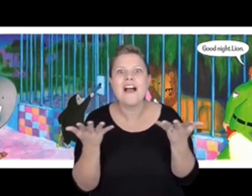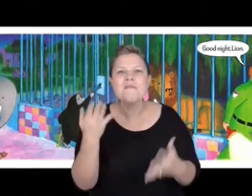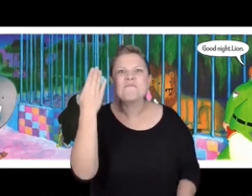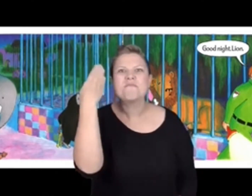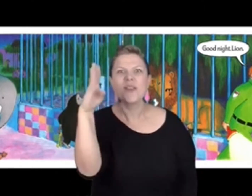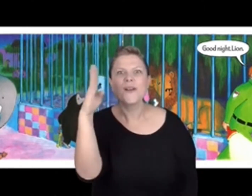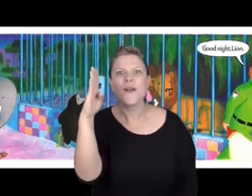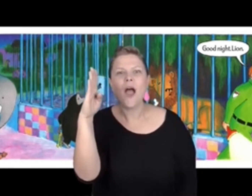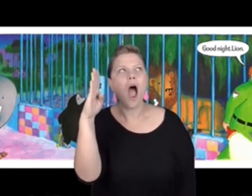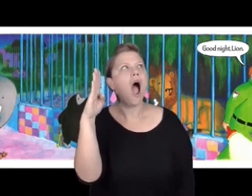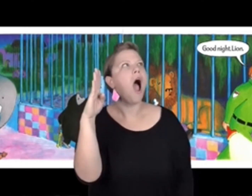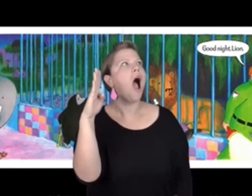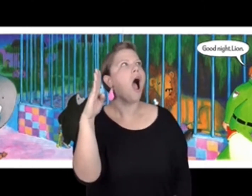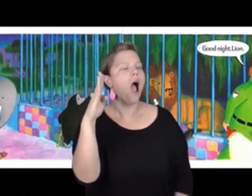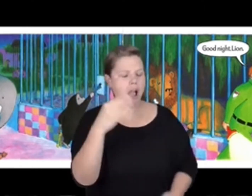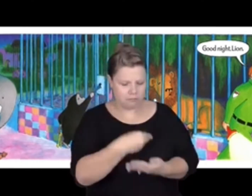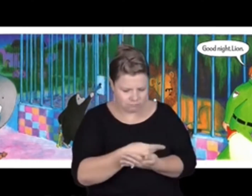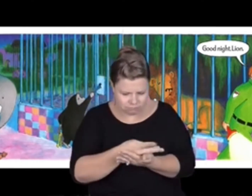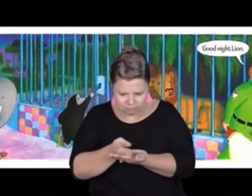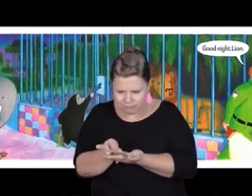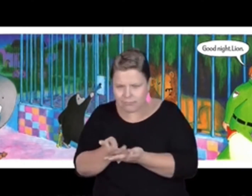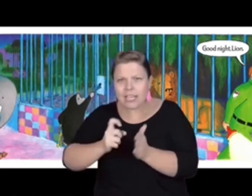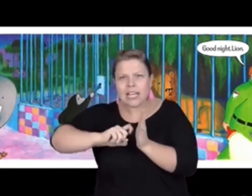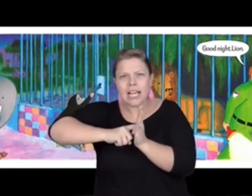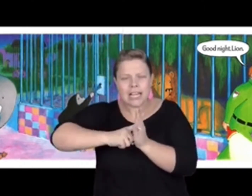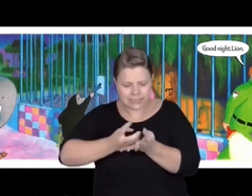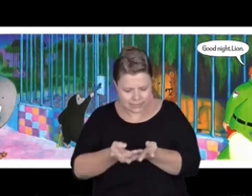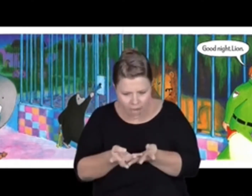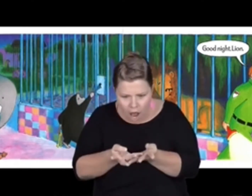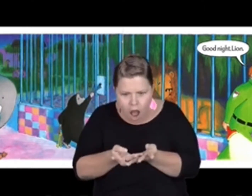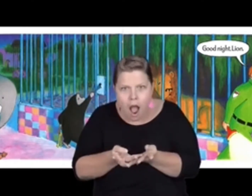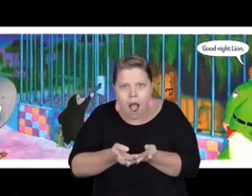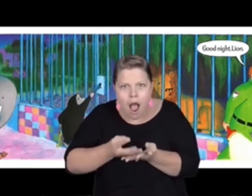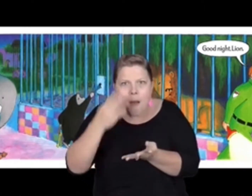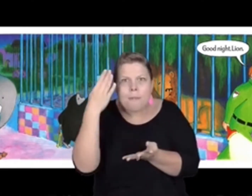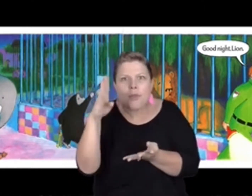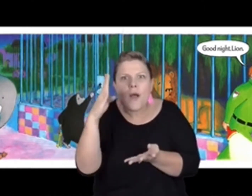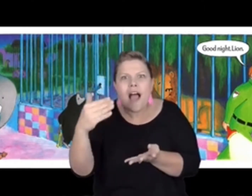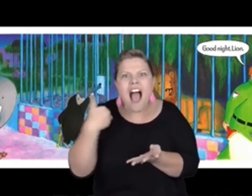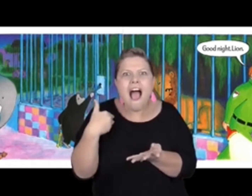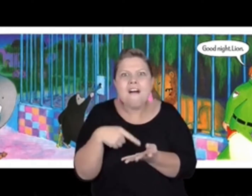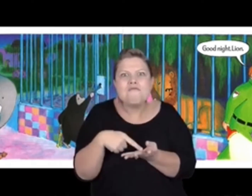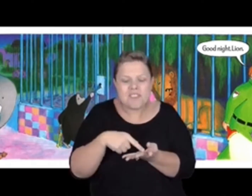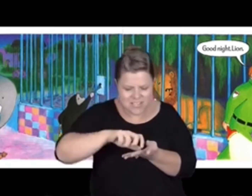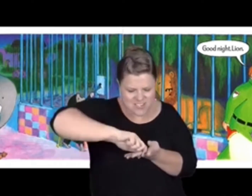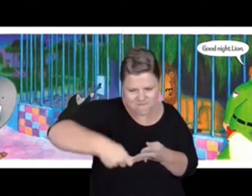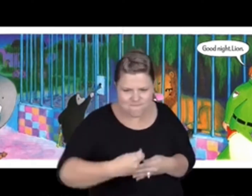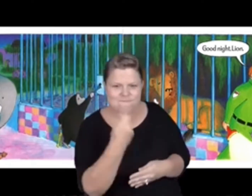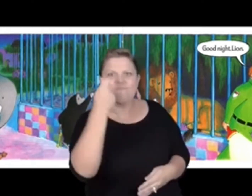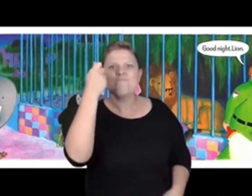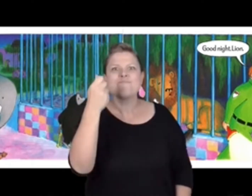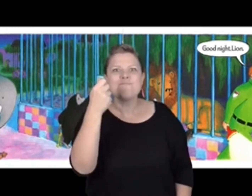cage. It was a blue cage. He looked down at his set of keys and found the blue key.